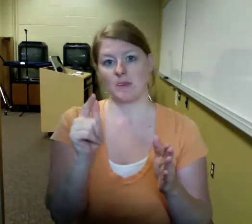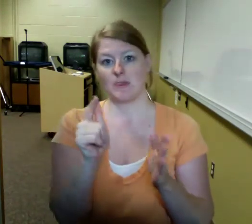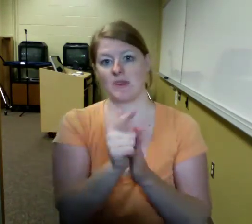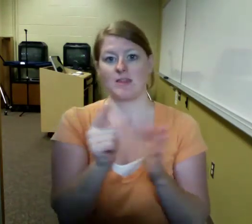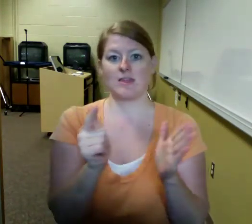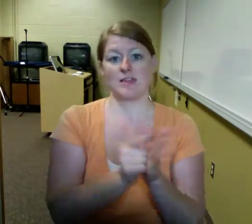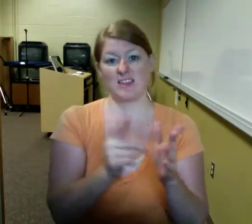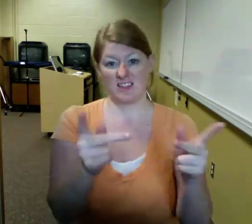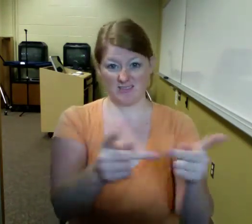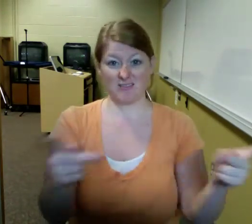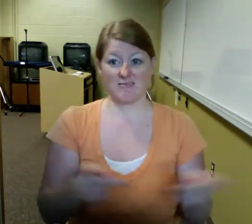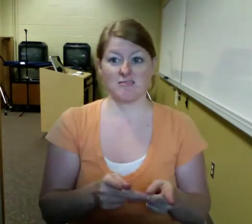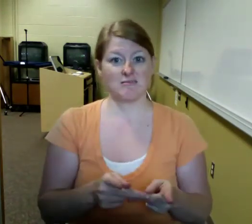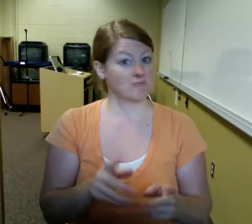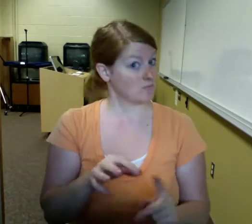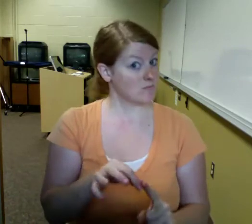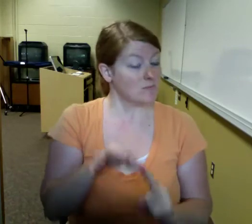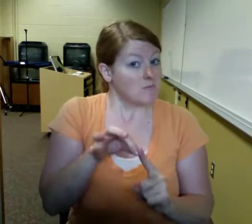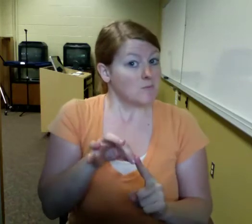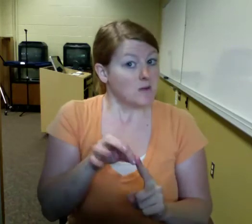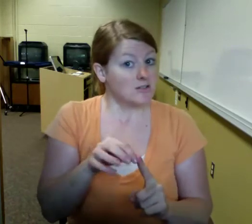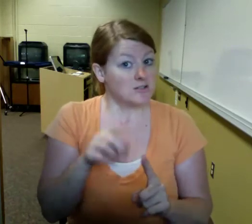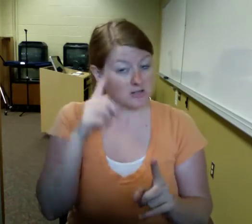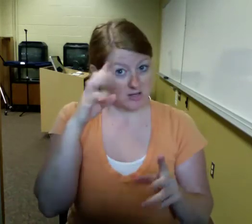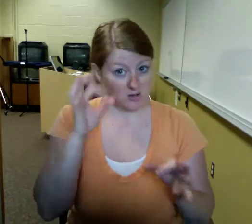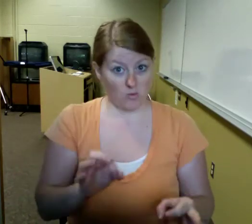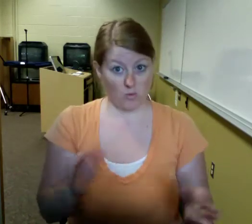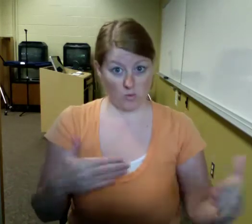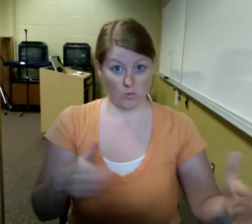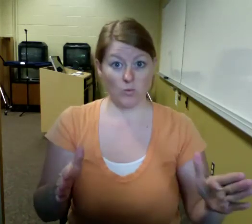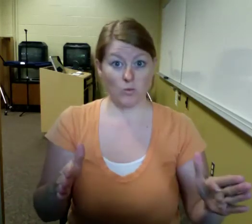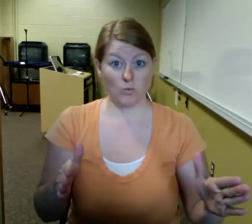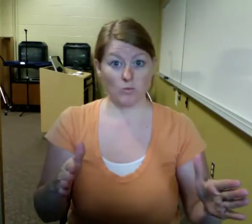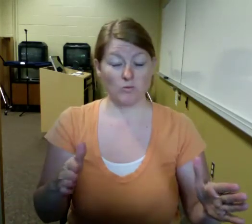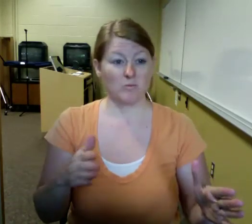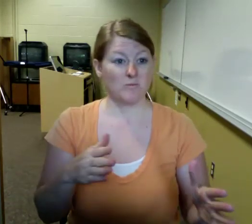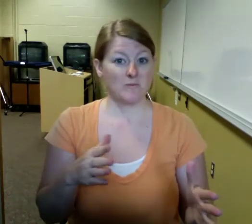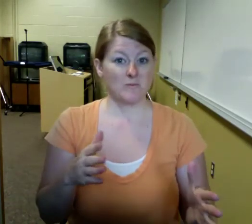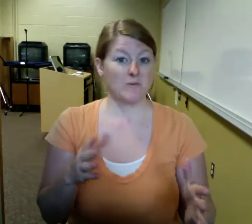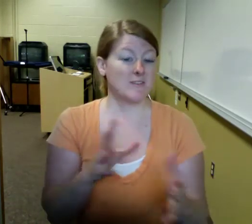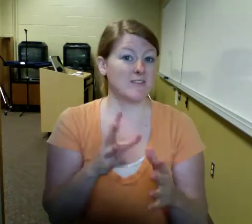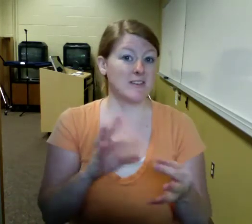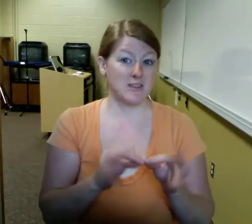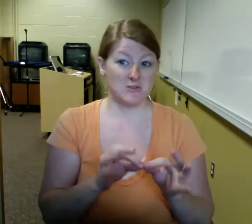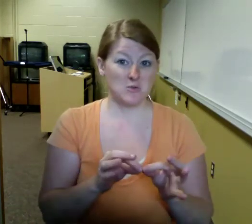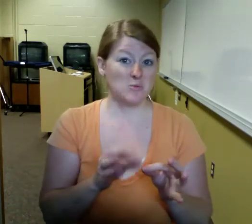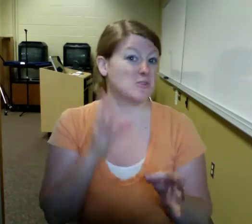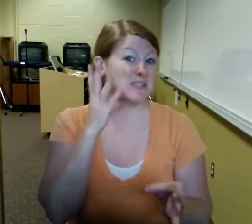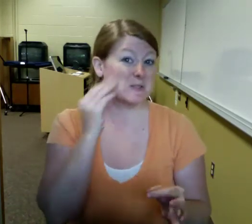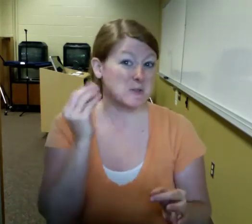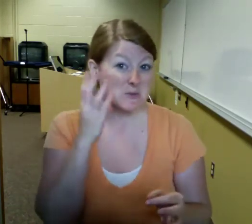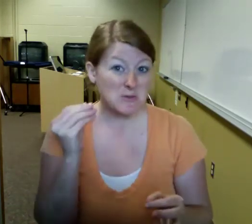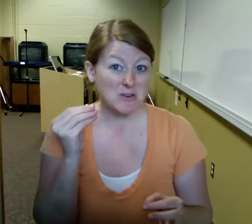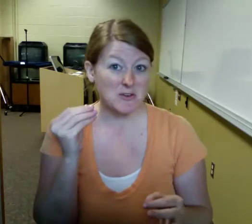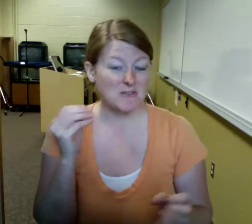most experienced interpreter to feel nervous and intimidated. The complexities of legal language and